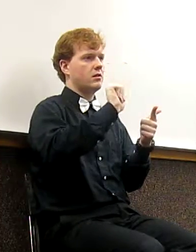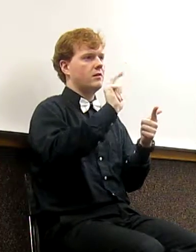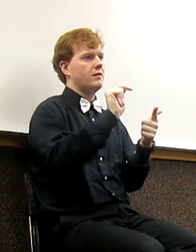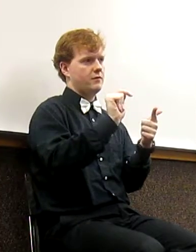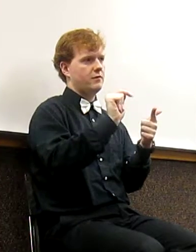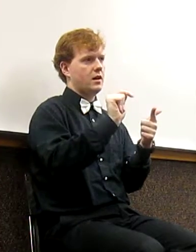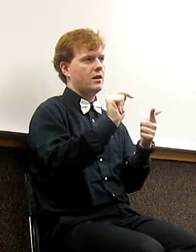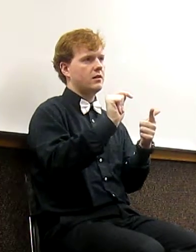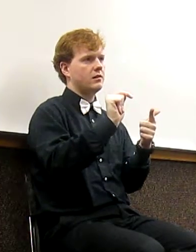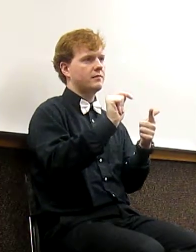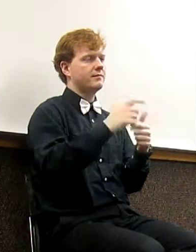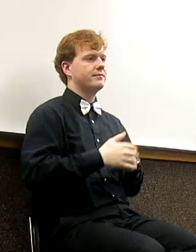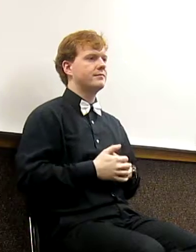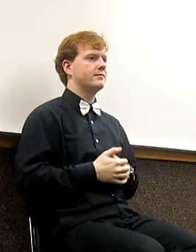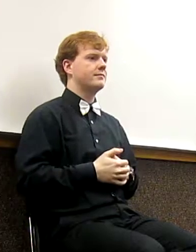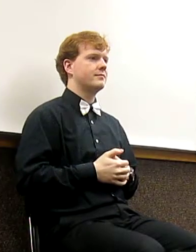for your body.